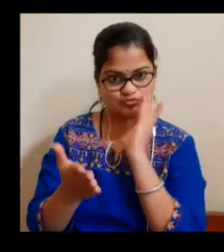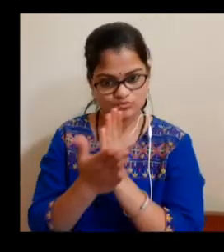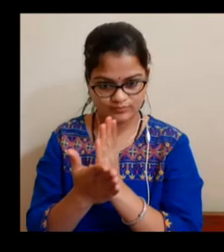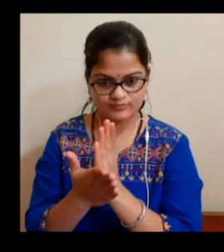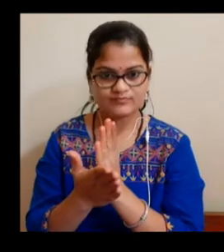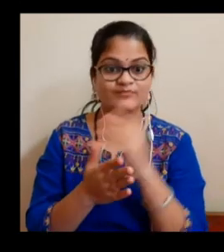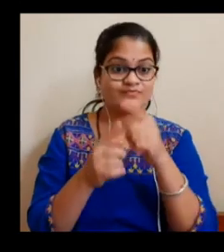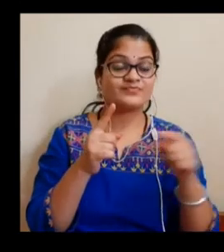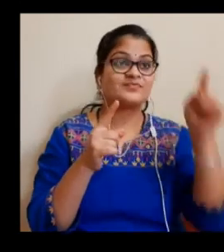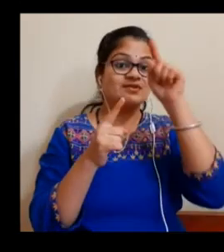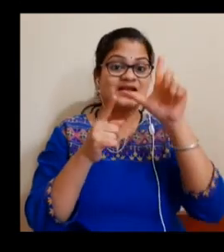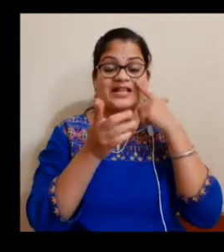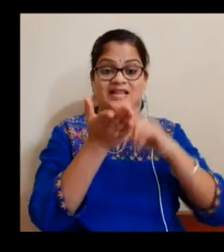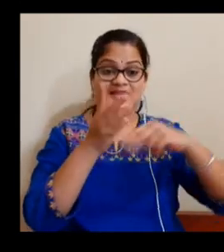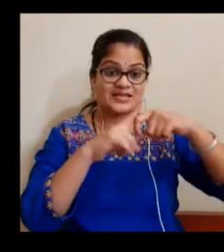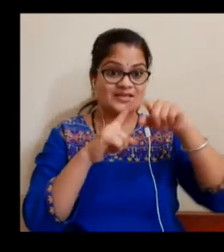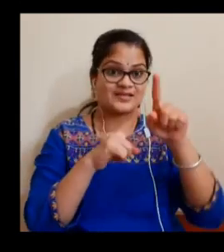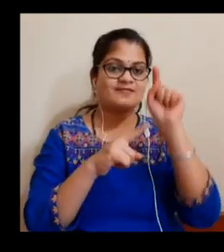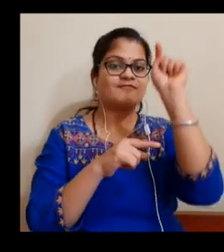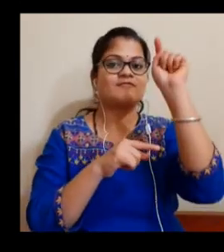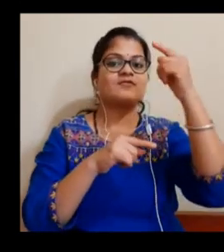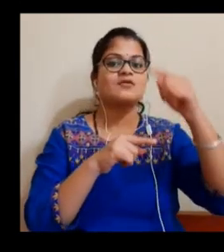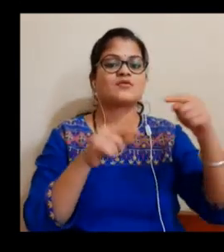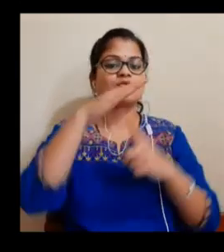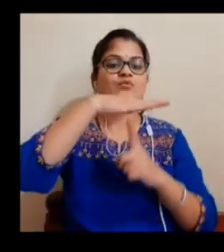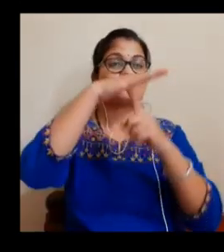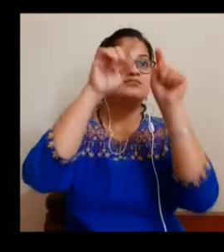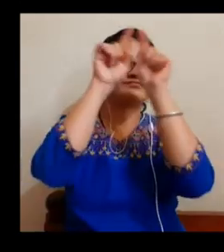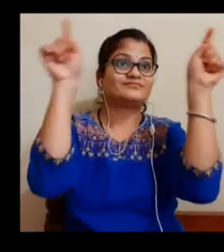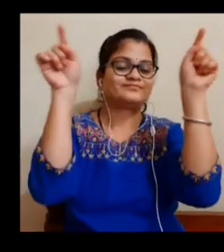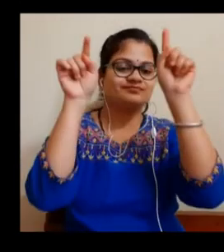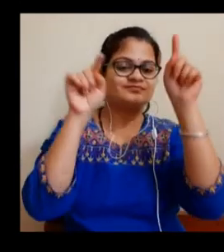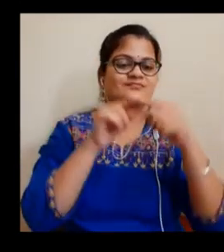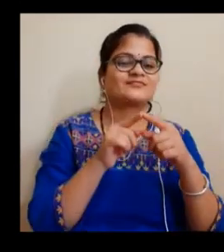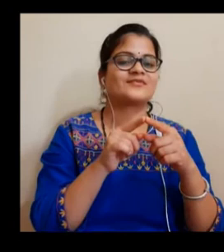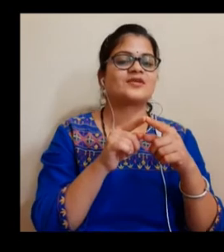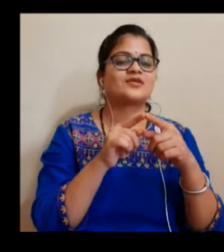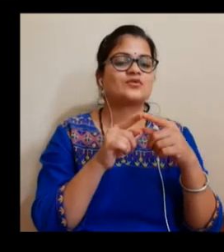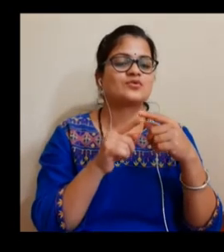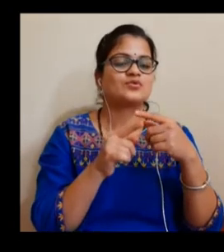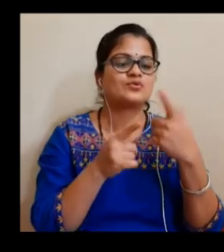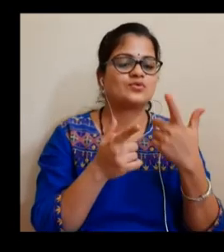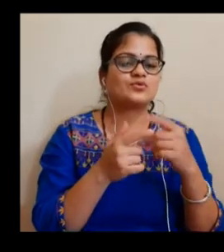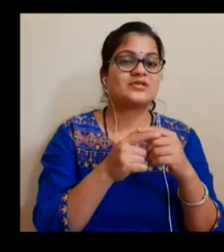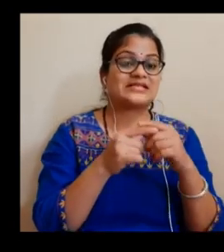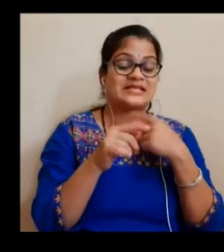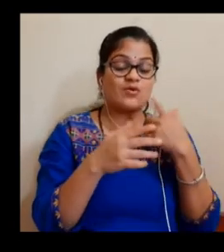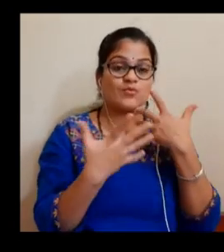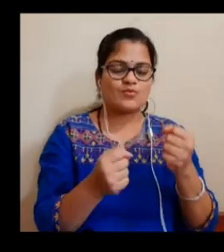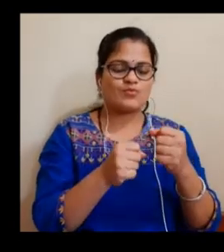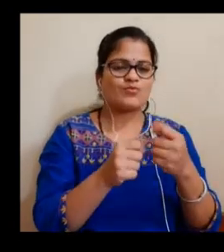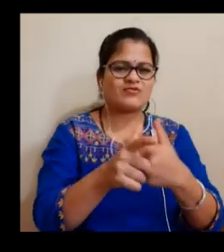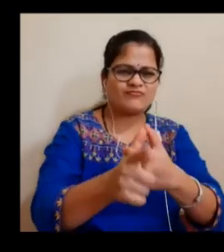this. At the top, this link, no? Here you go to this true and delay ms equal to